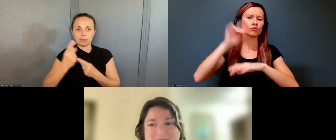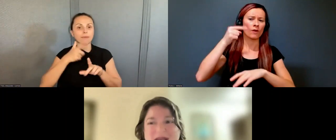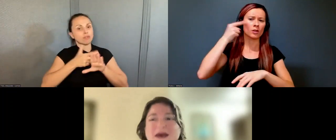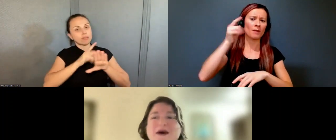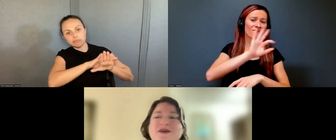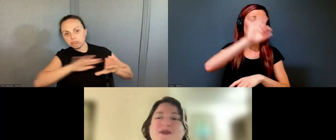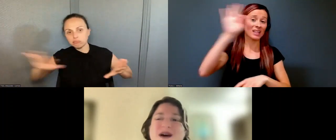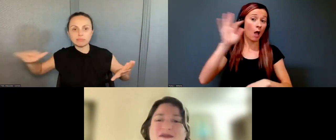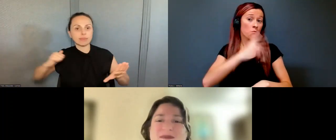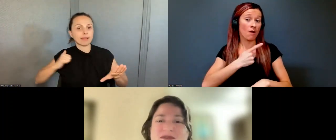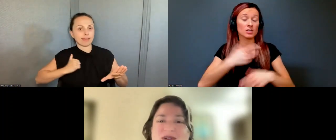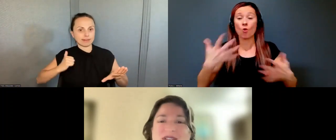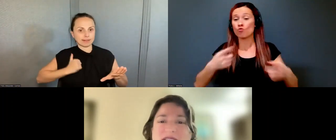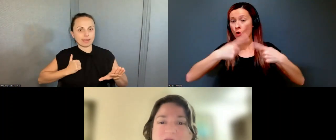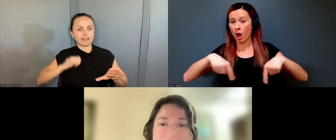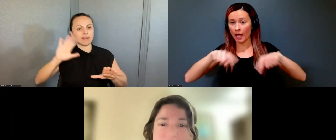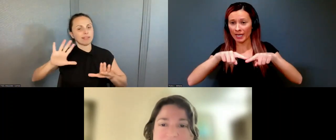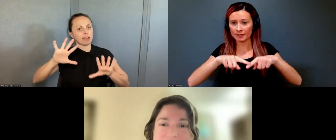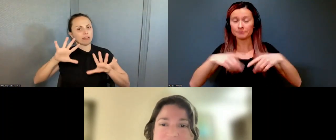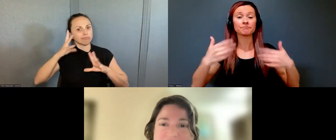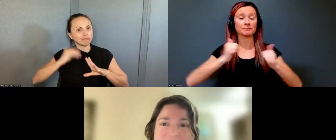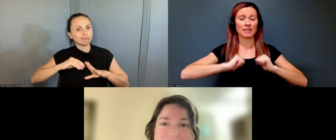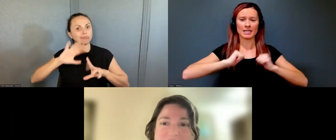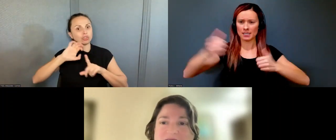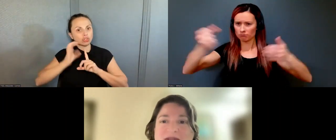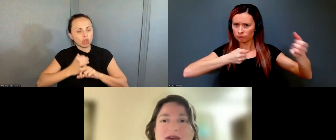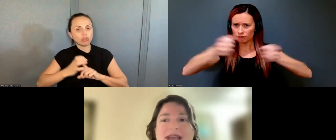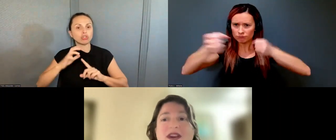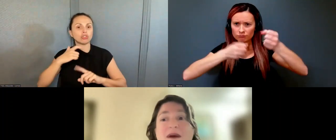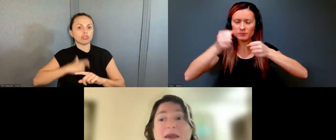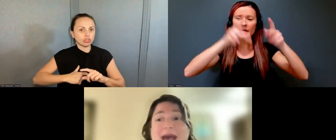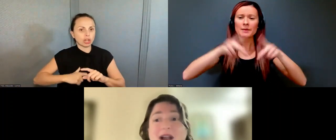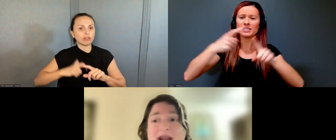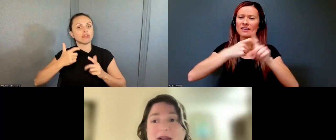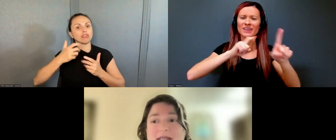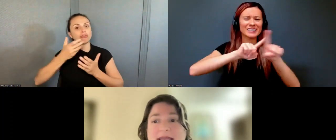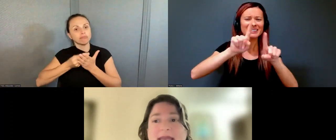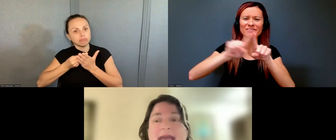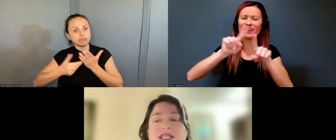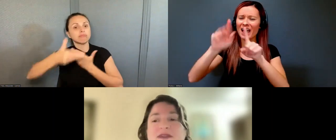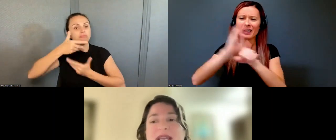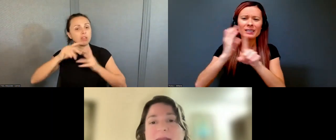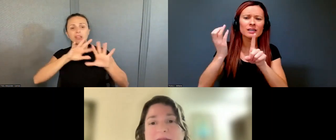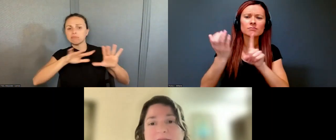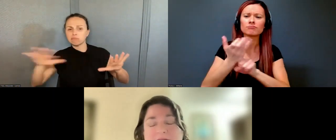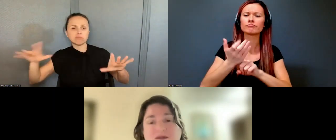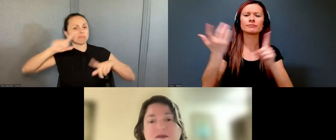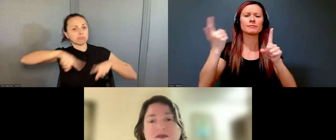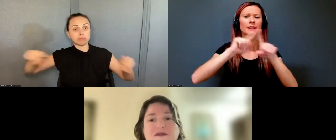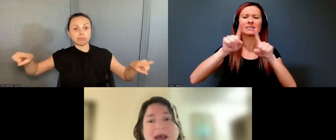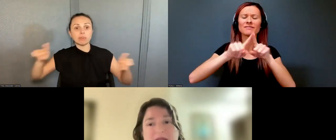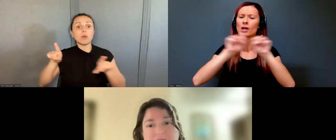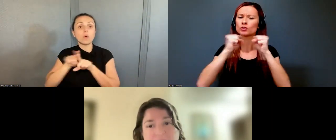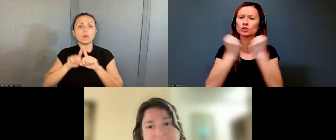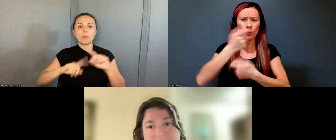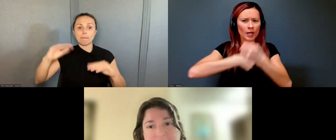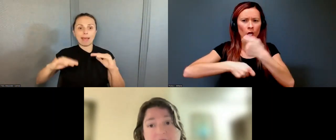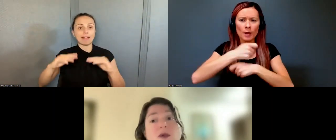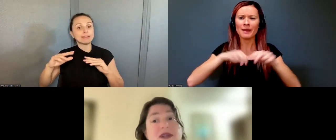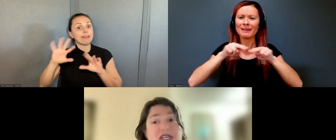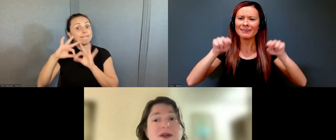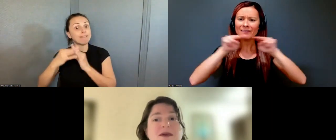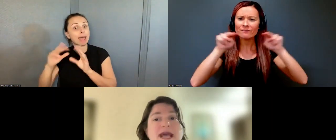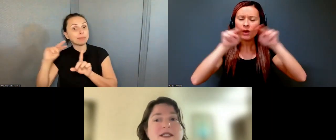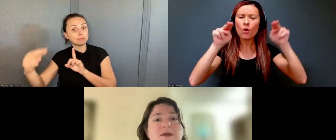coast to coast who come from diverse cultures, genders, and socioeconomic backgrounds, and to find a balance of family